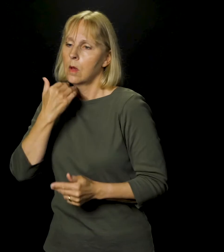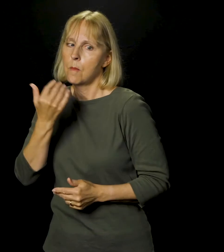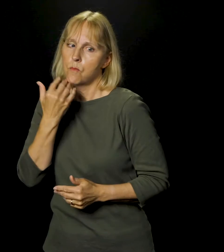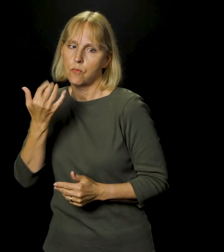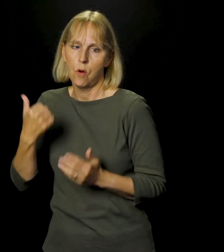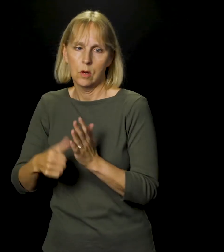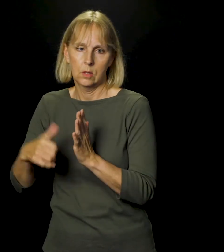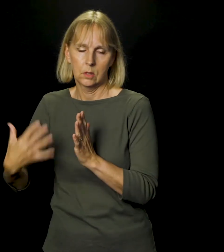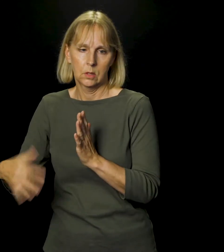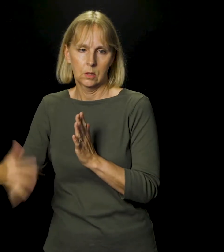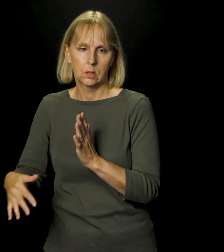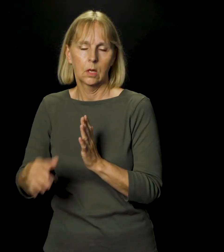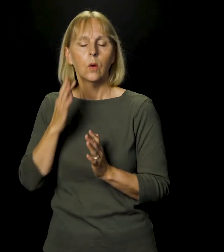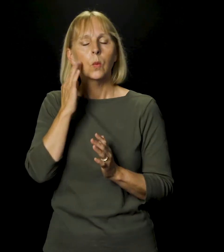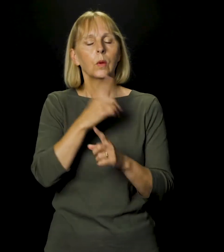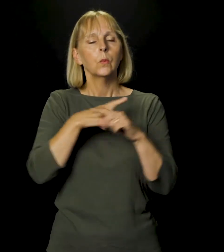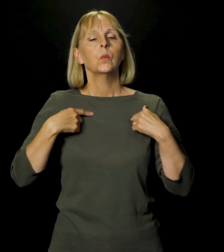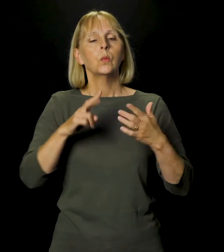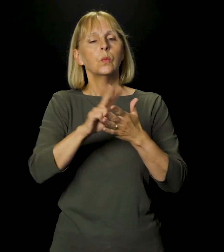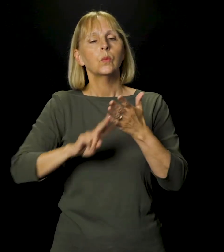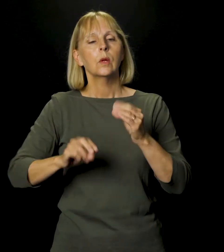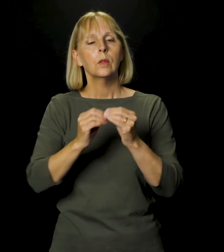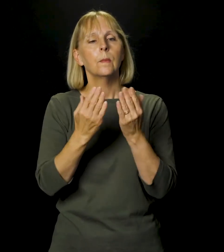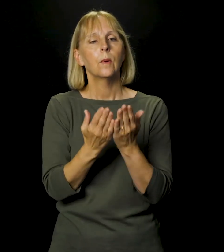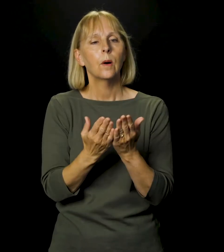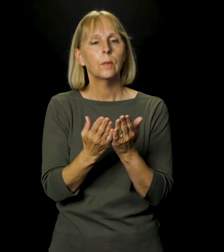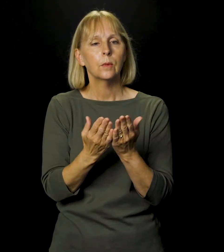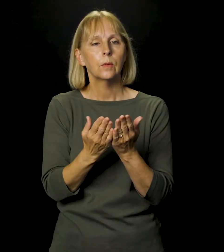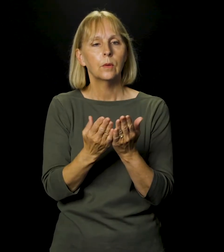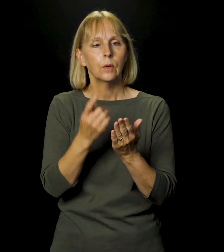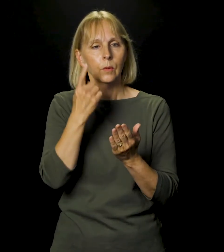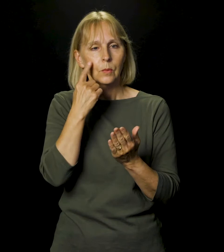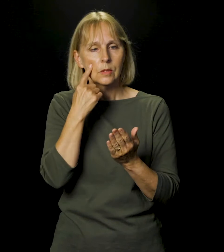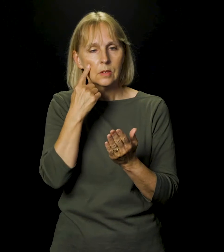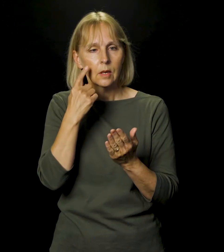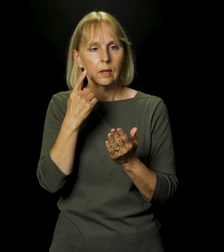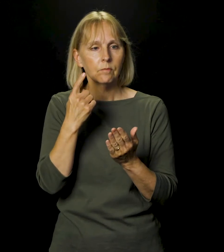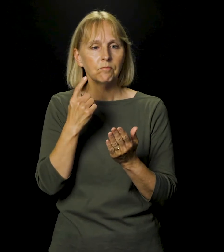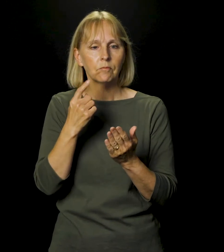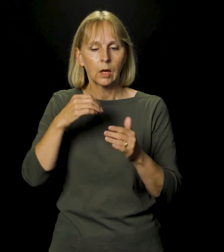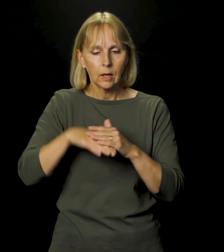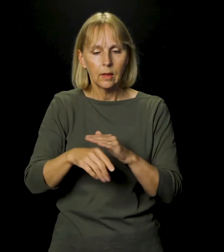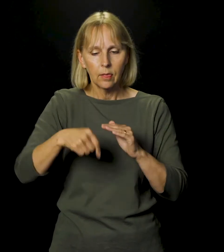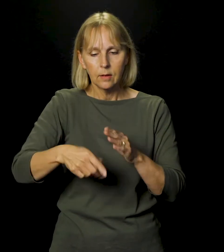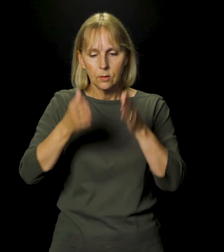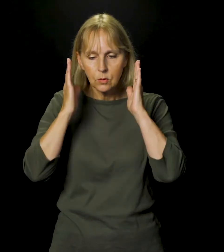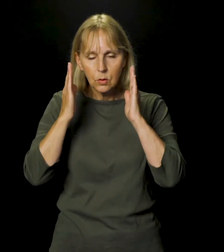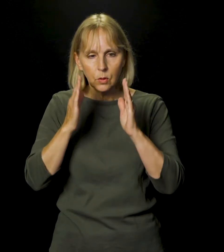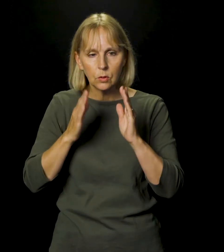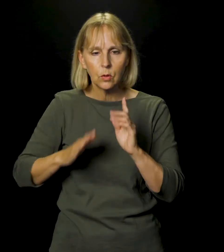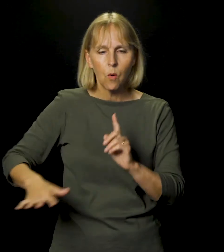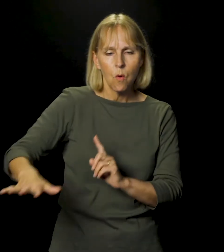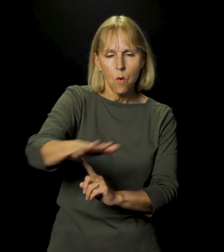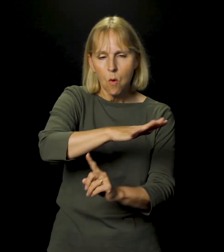As we read through the Bible together, I love it how we're surrounded by people in our church who are willing, and